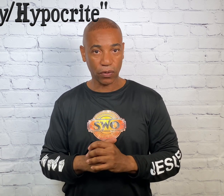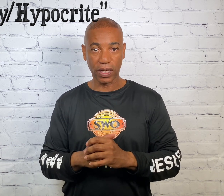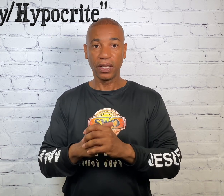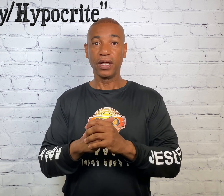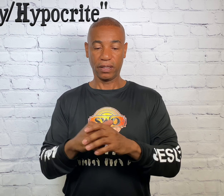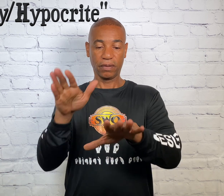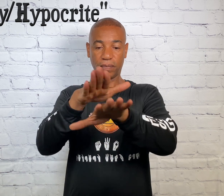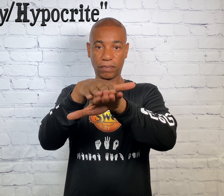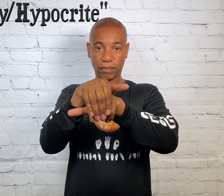hypocrite,